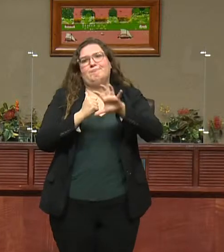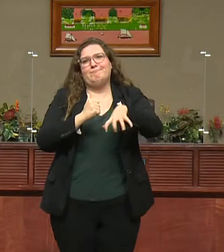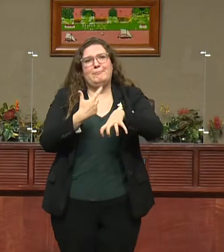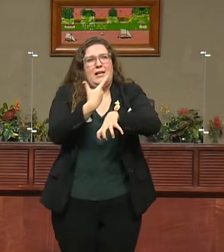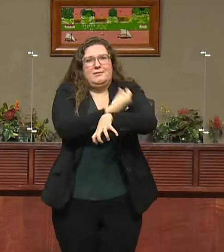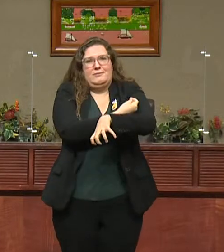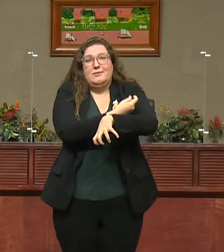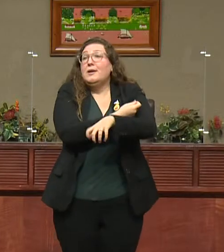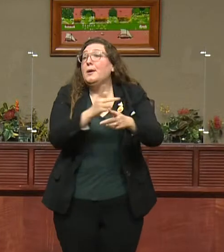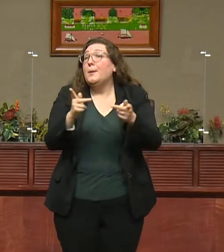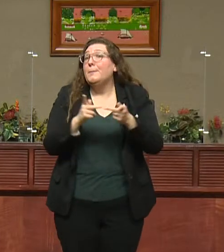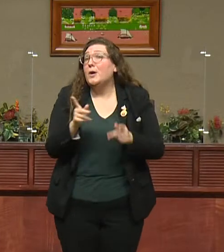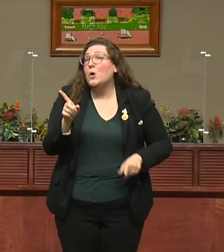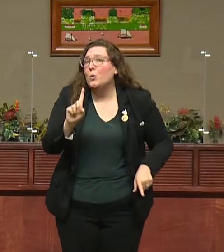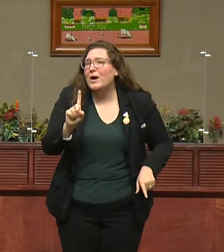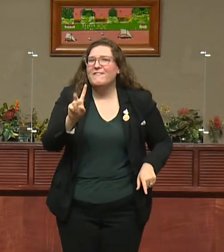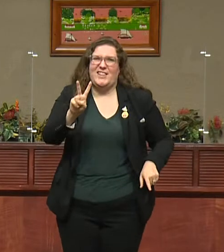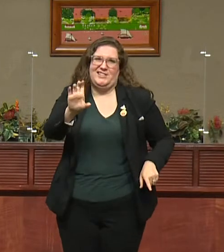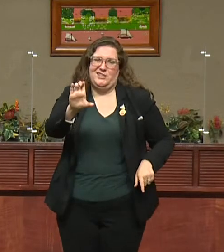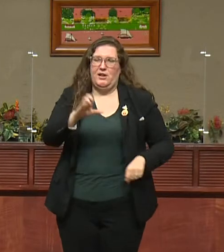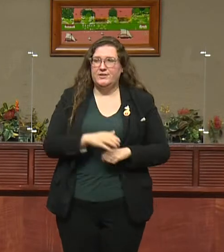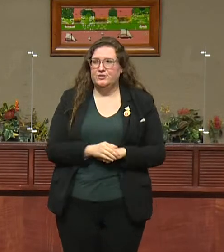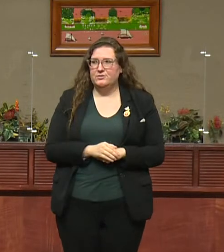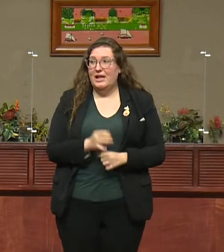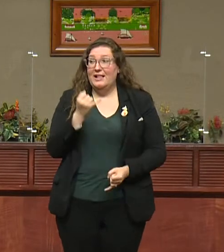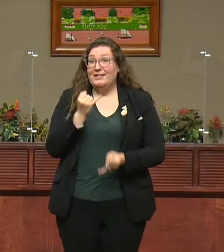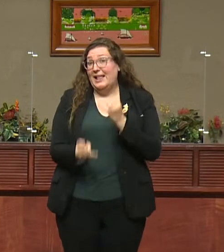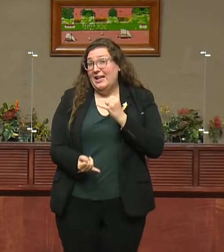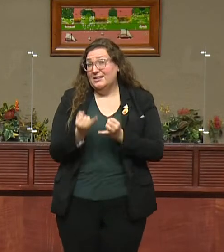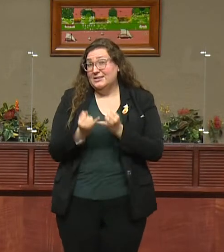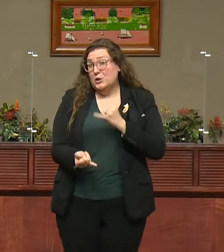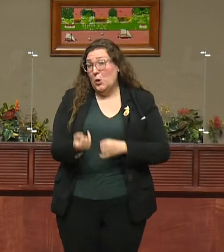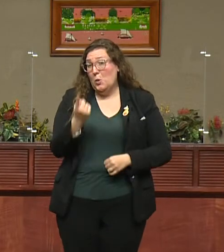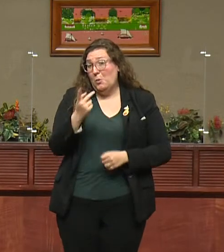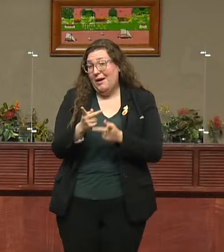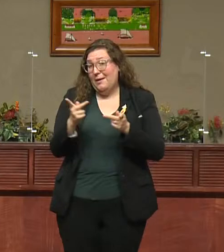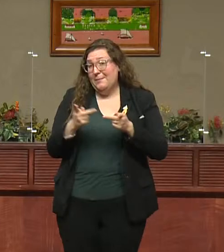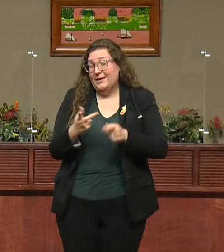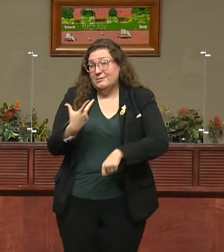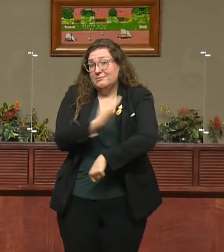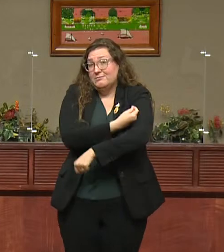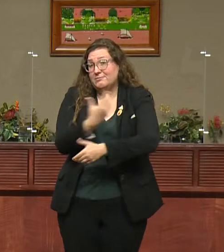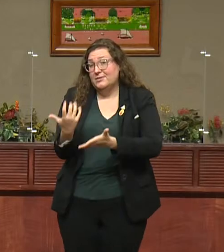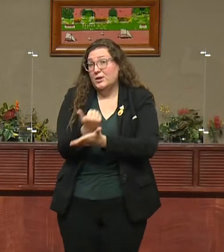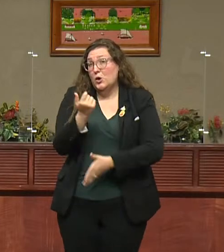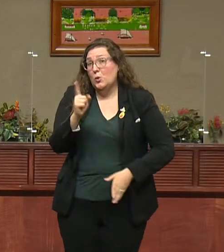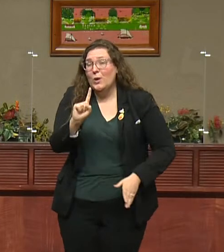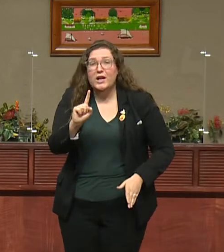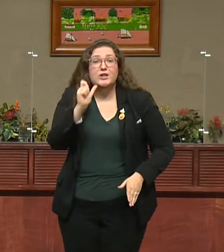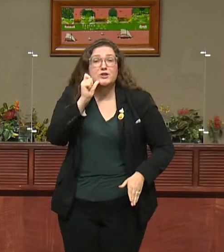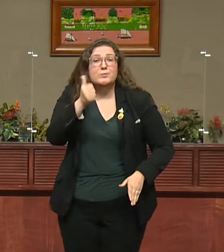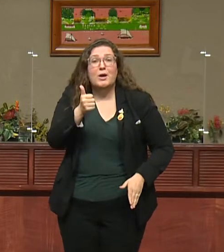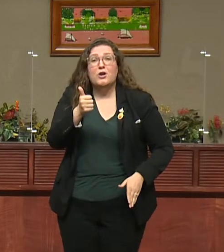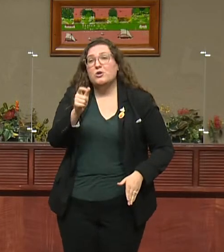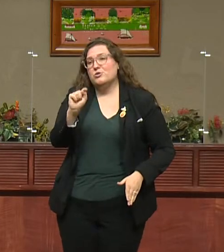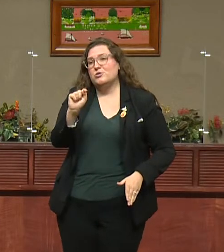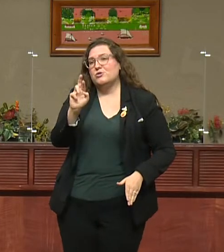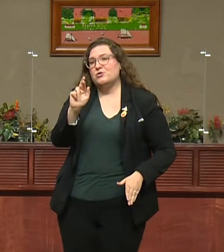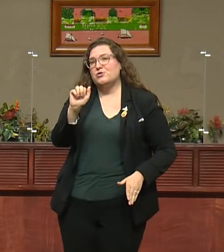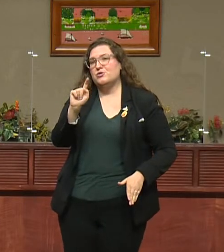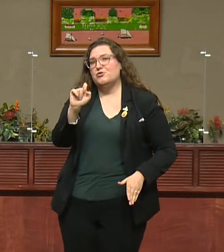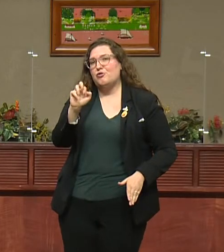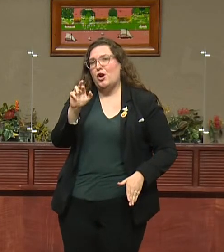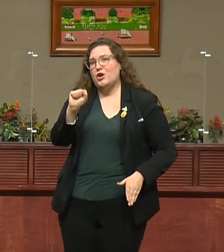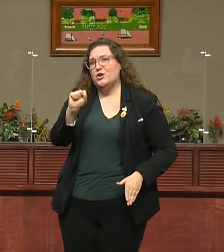as well. And last, I want to highlight one more place to have an opportunity for vaccine is at Trotters Park tomorrow, 10 a.m. to